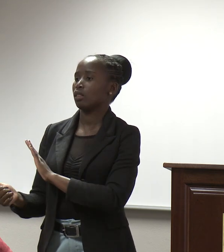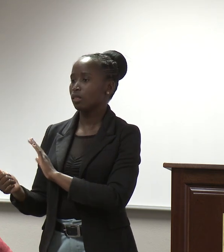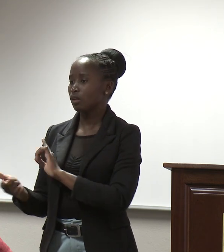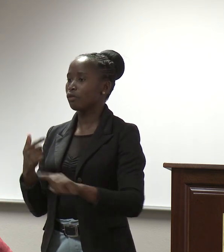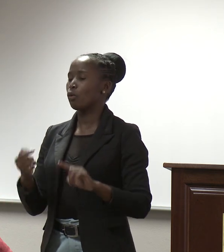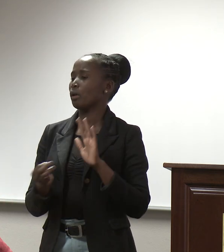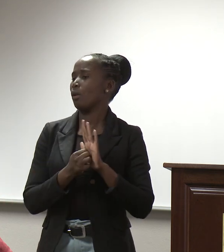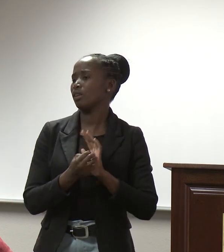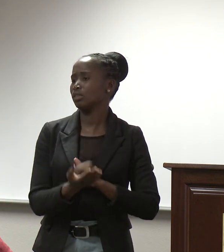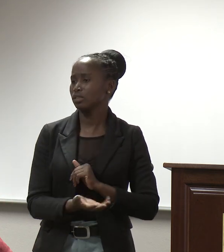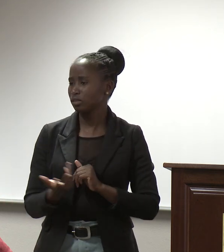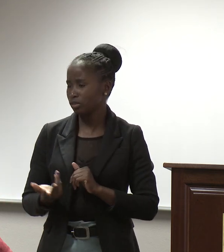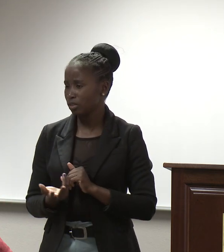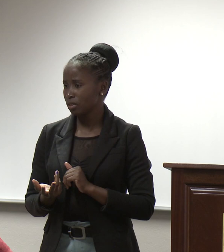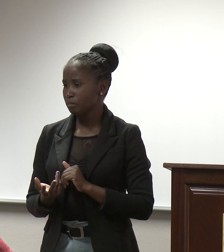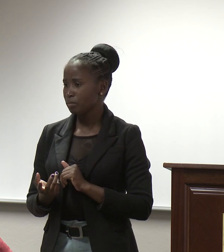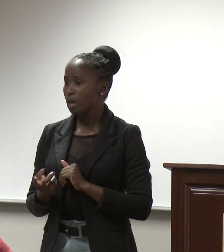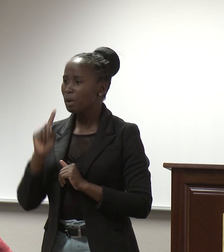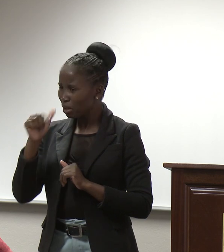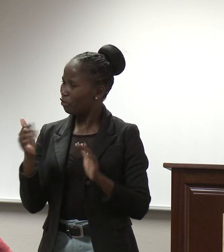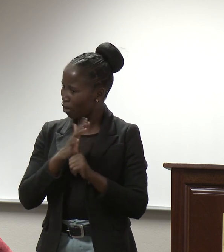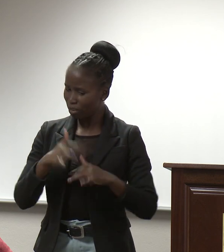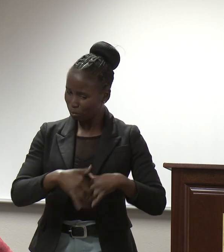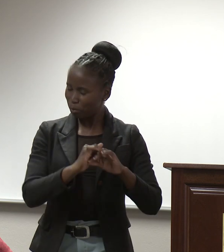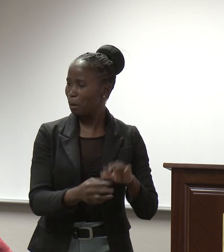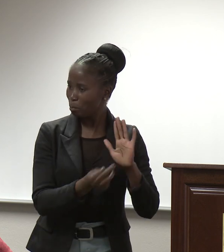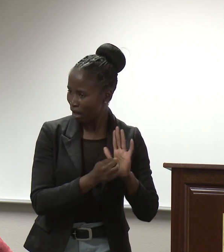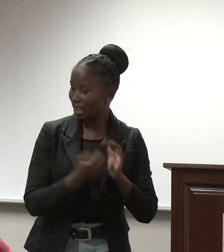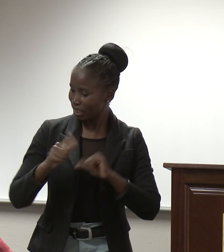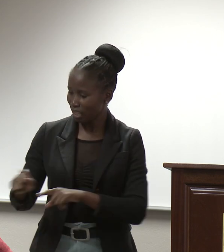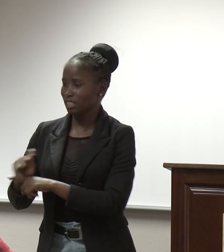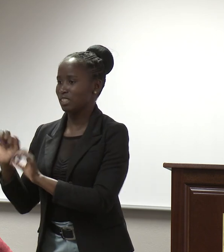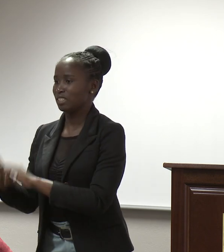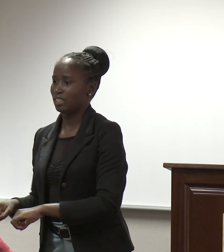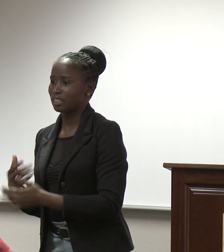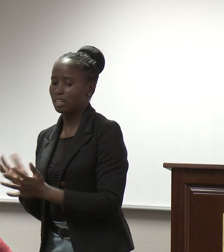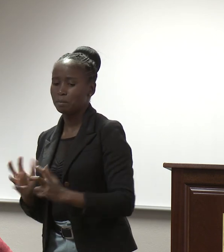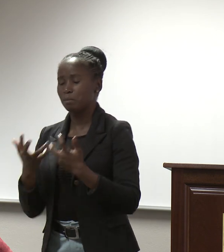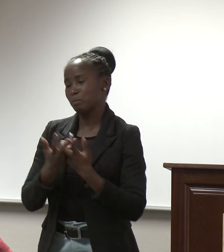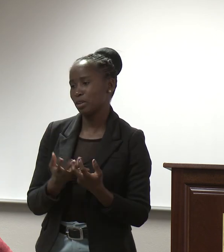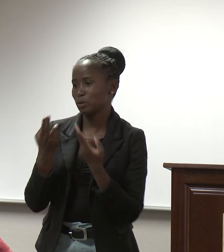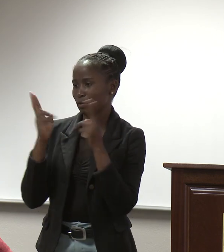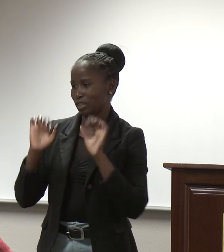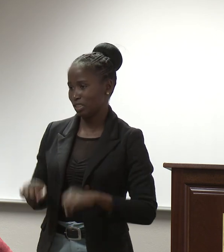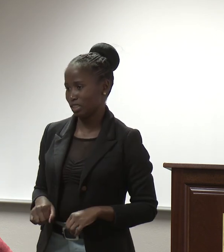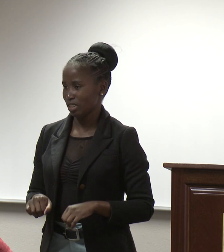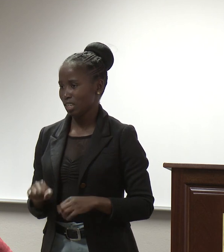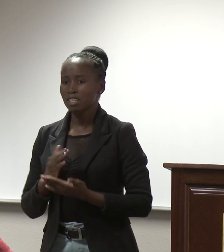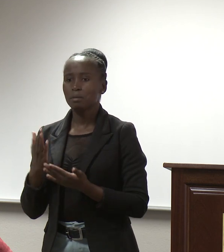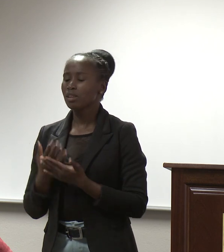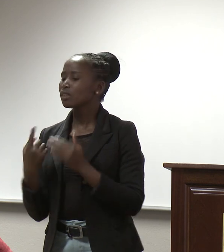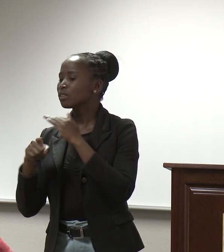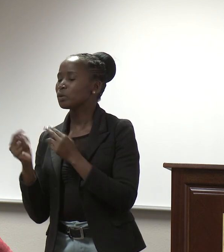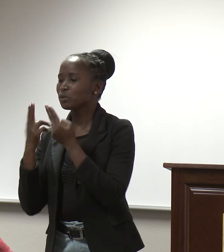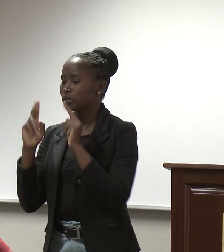market. But there should be a market. It should be a market for the universities. So the free universities go away, you have to pay fees, and so on,